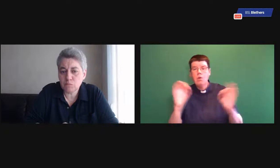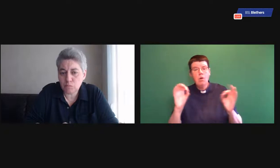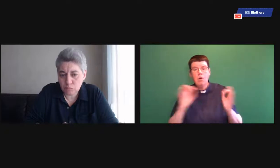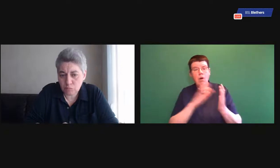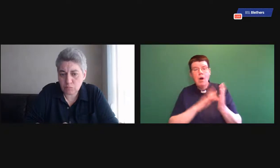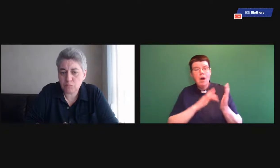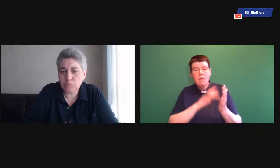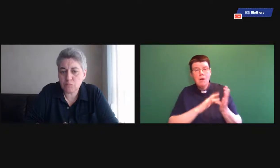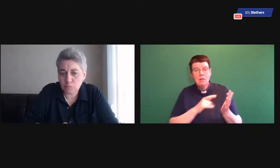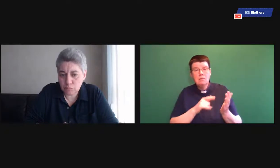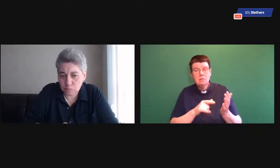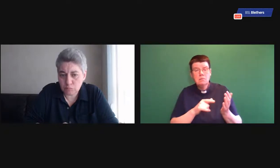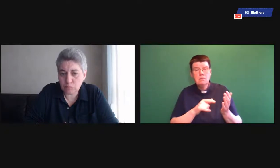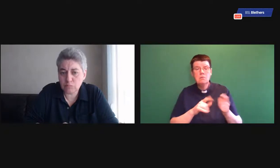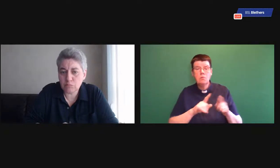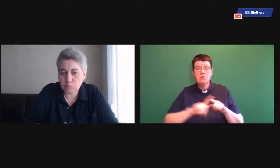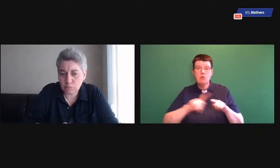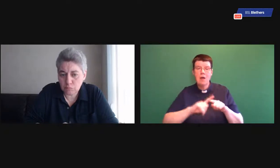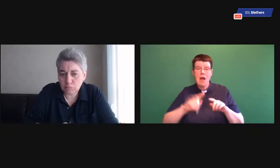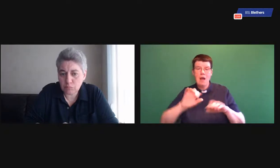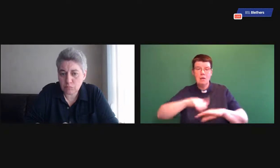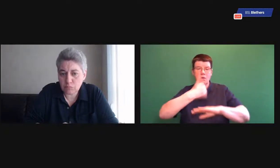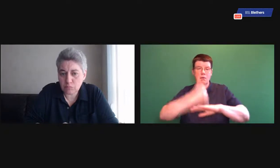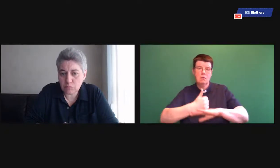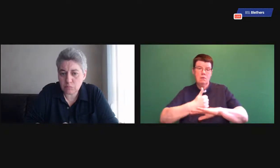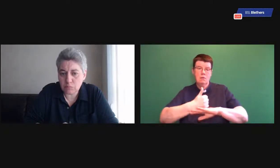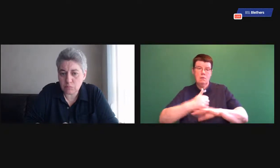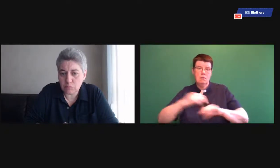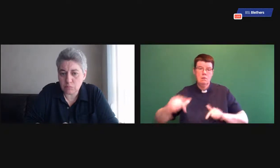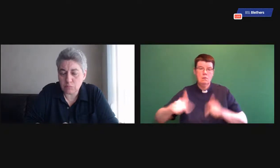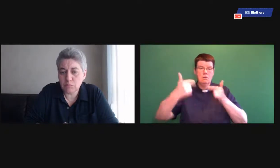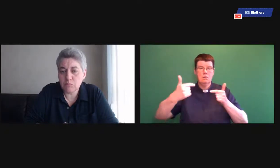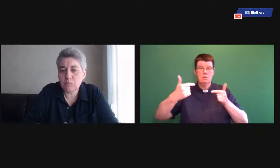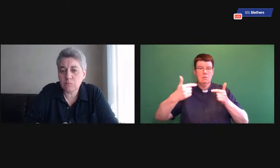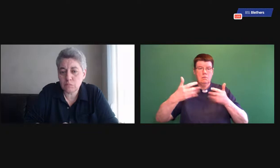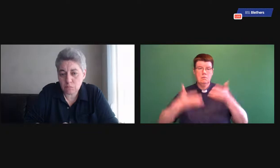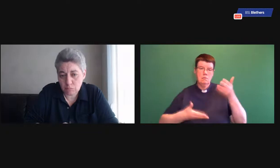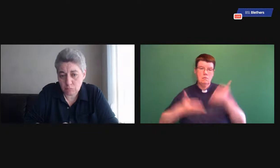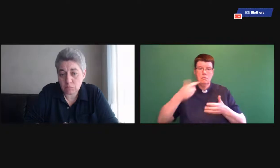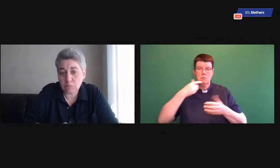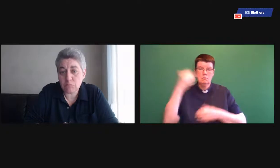get that if maybe some people have not got iPads and things